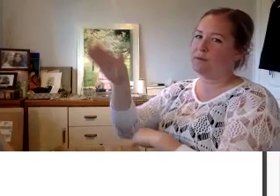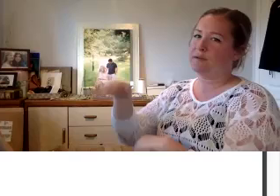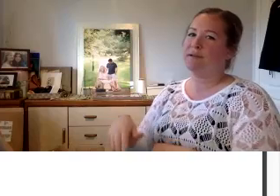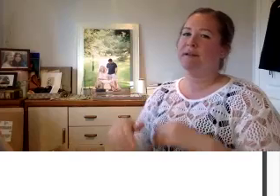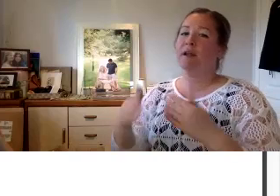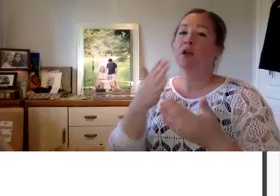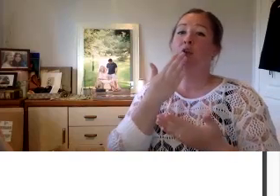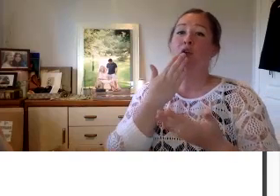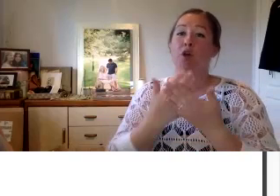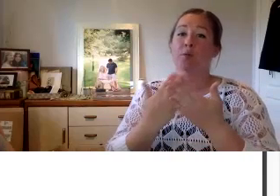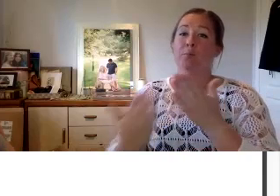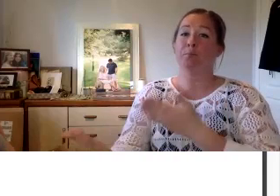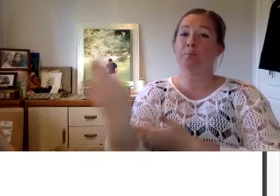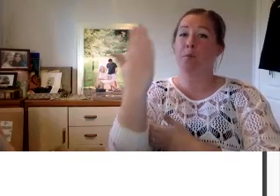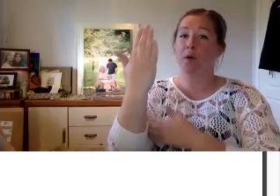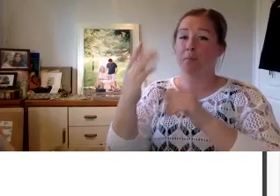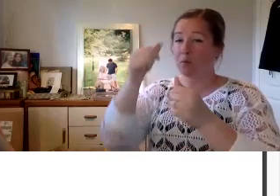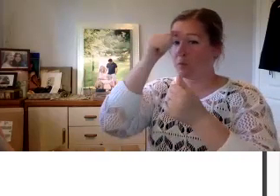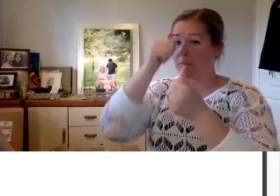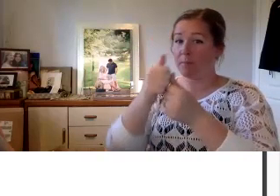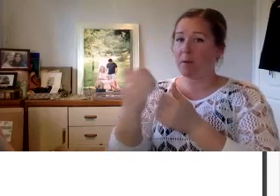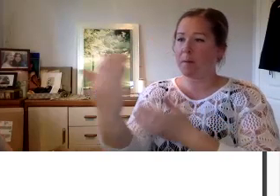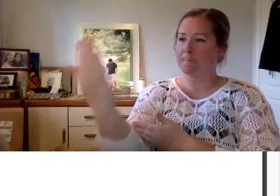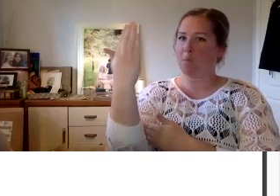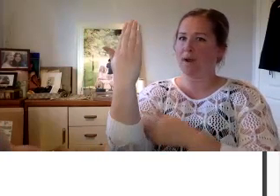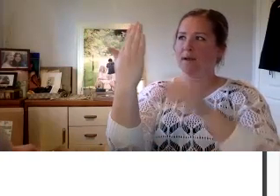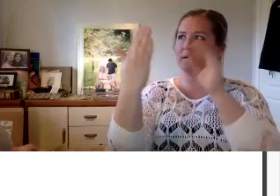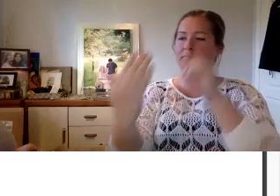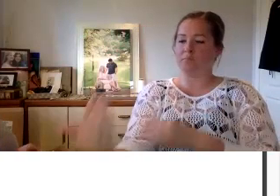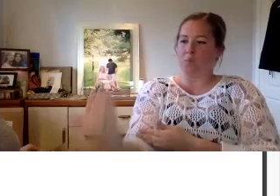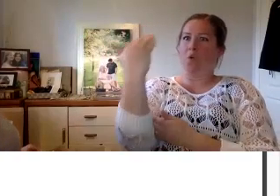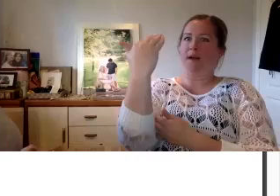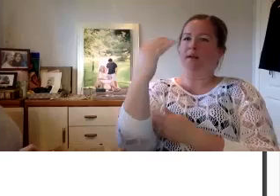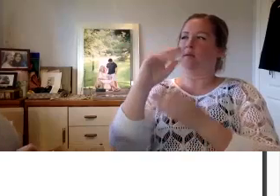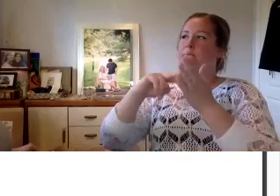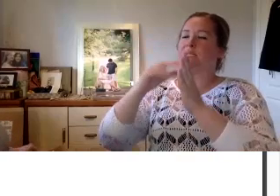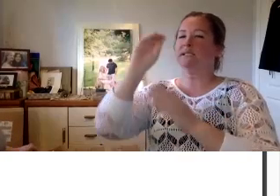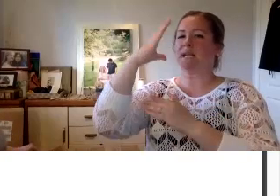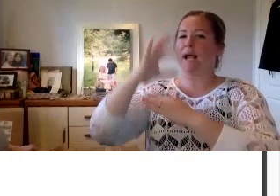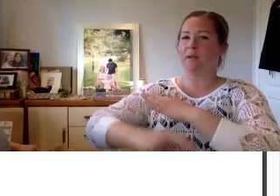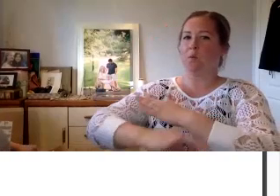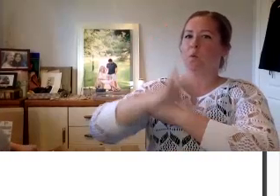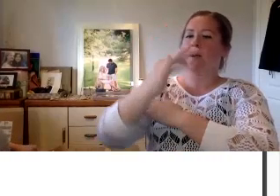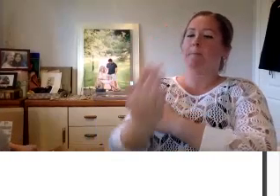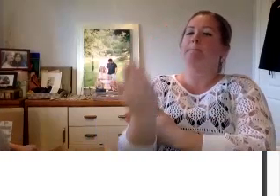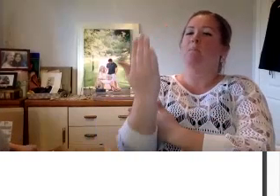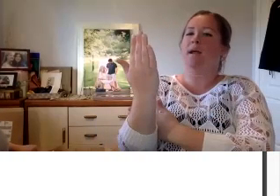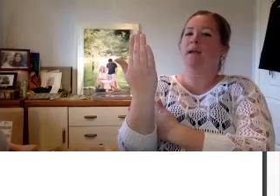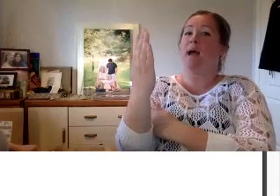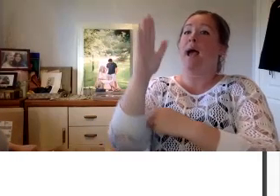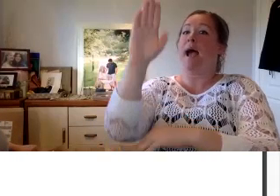afternoon. Good morning. Remember, morning, like it's almost like the